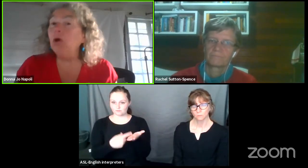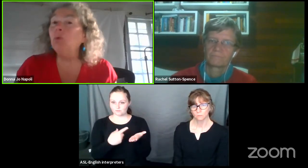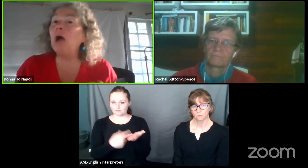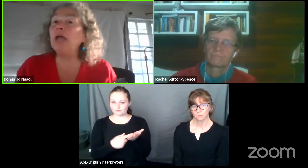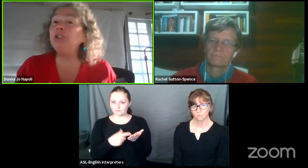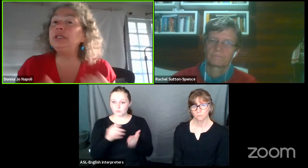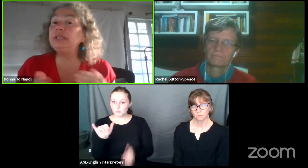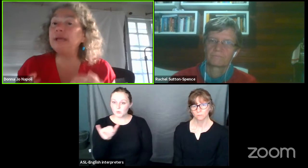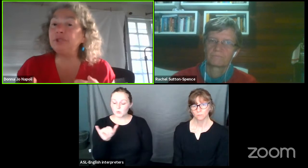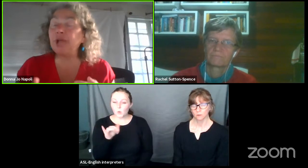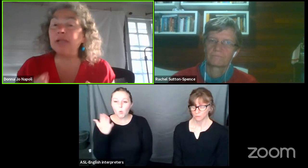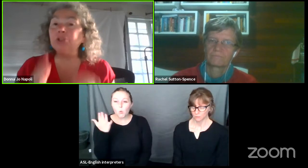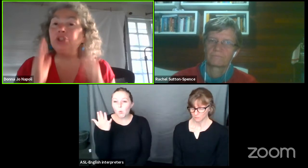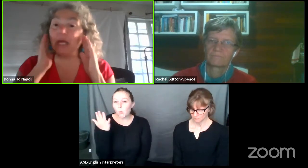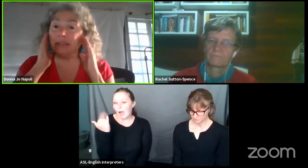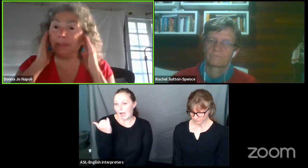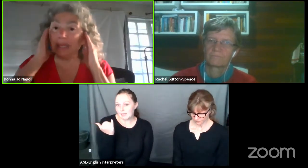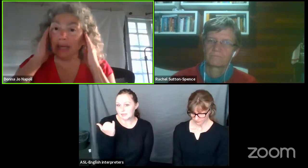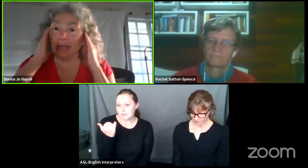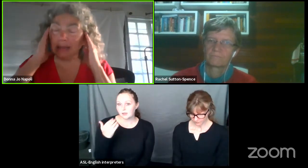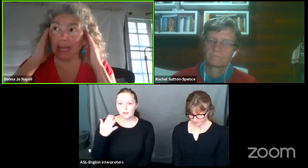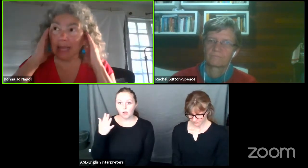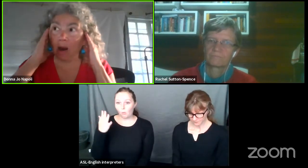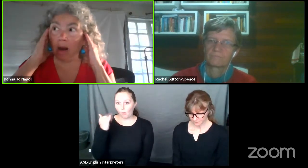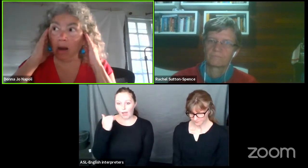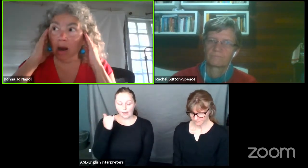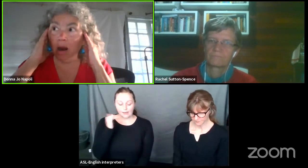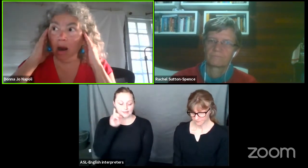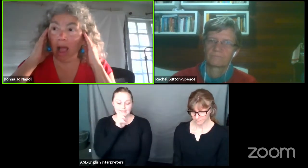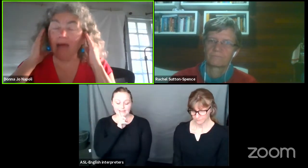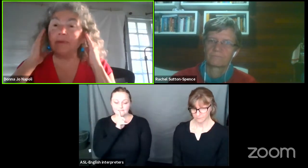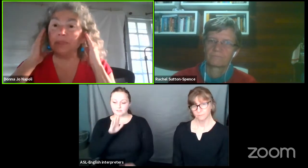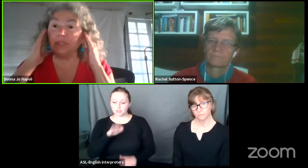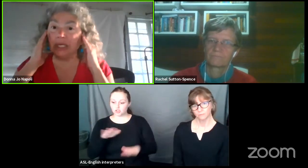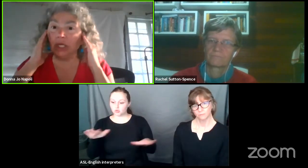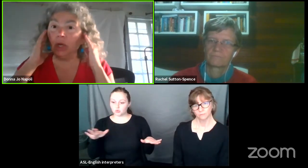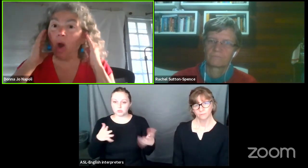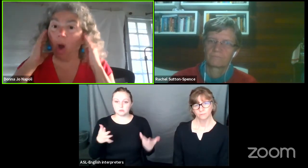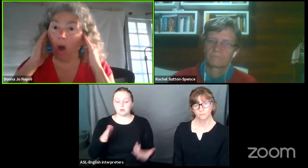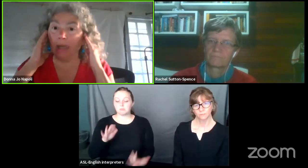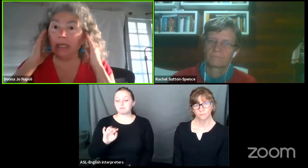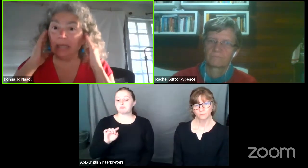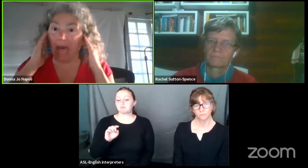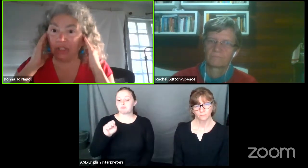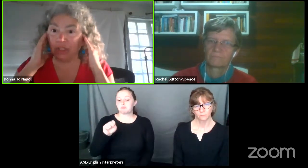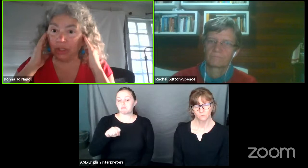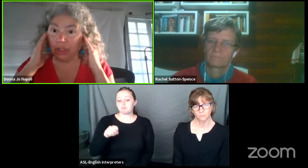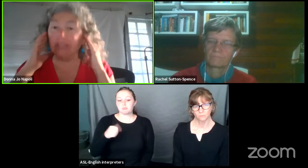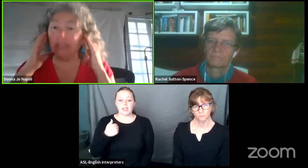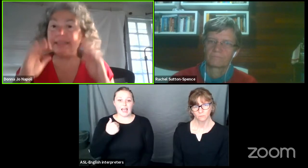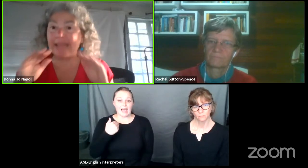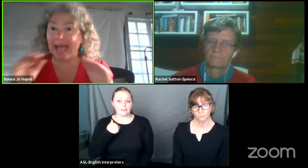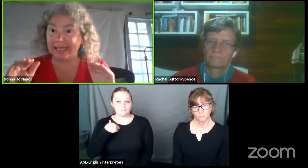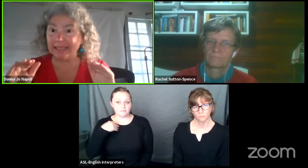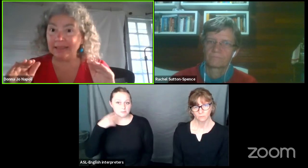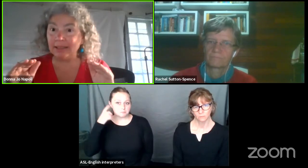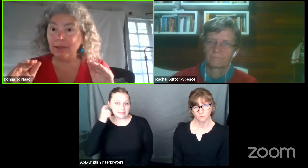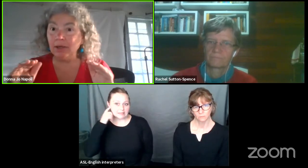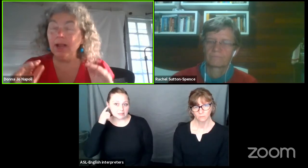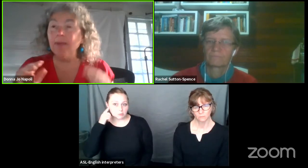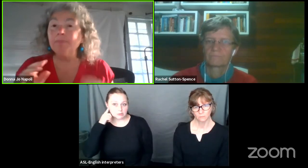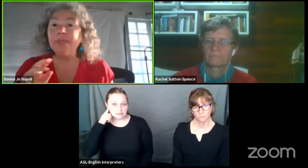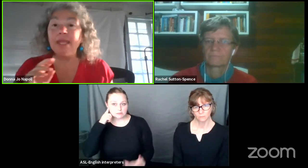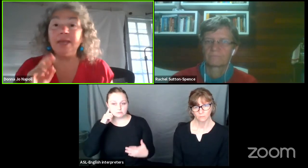why. Why should a deaf child, just because they have a particular audiological